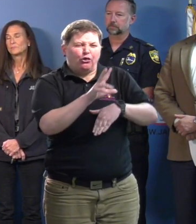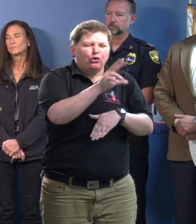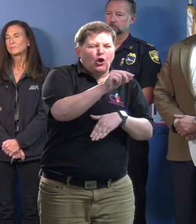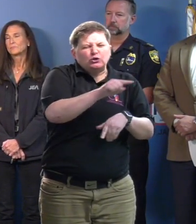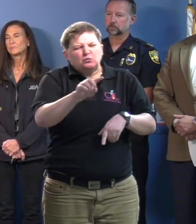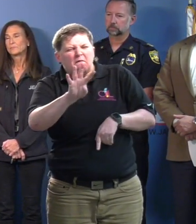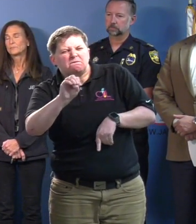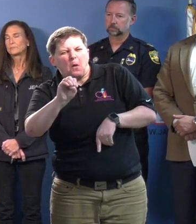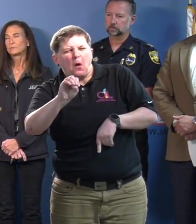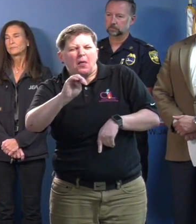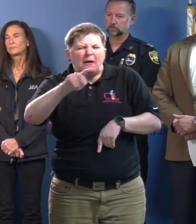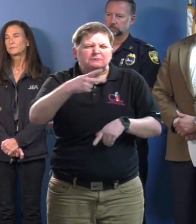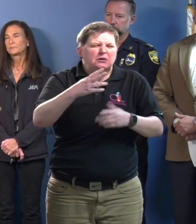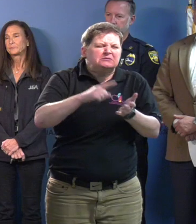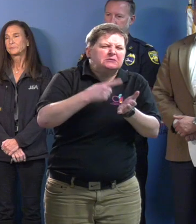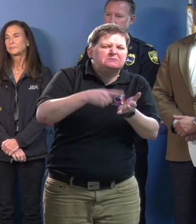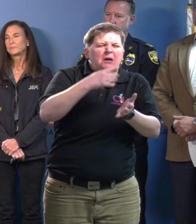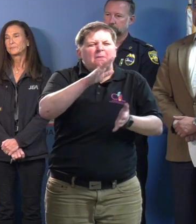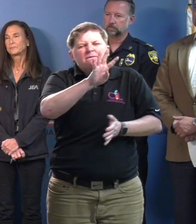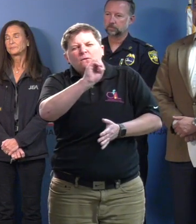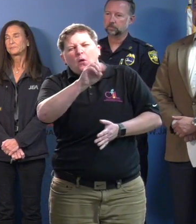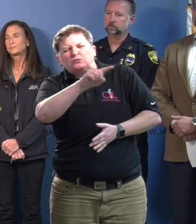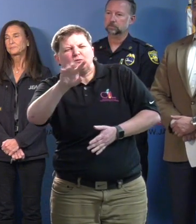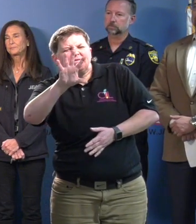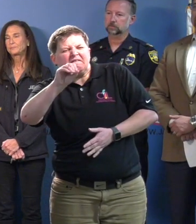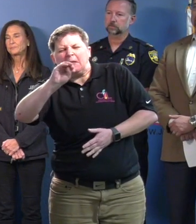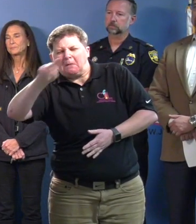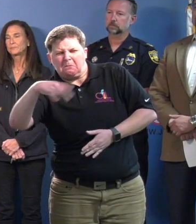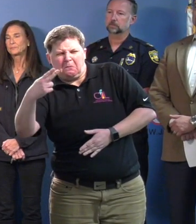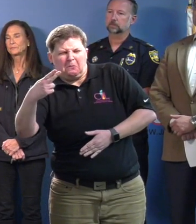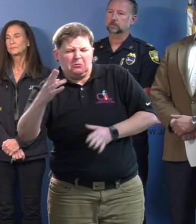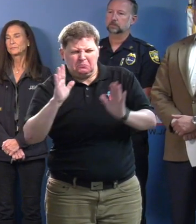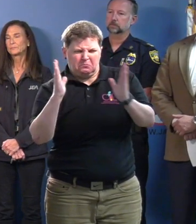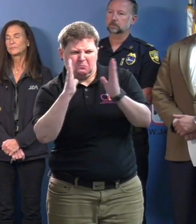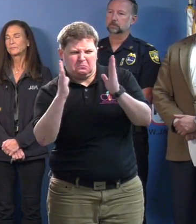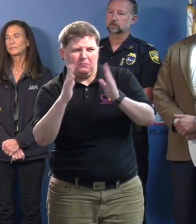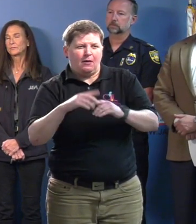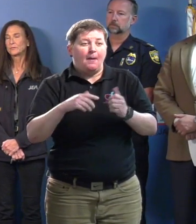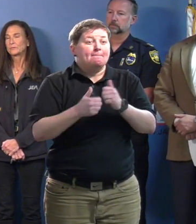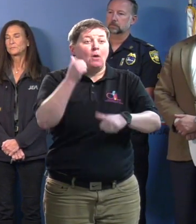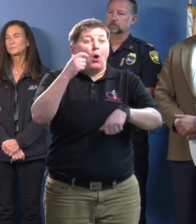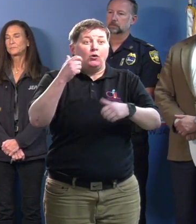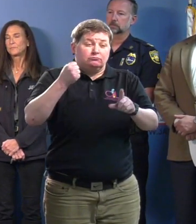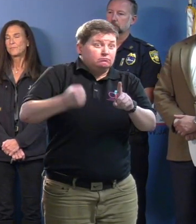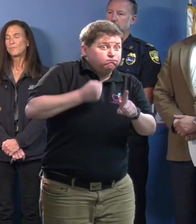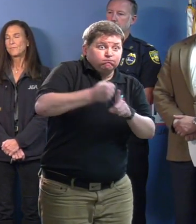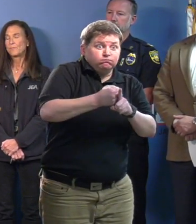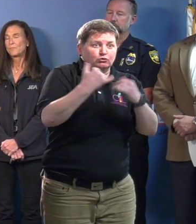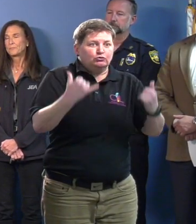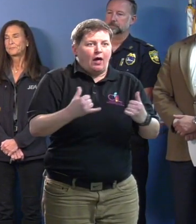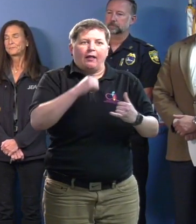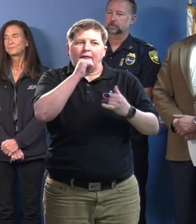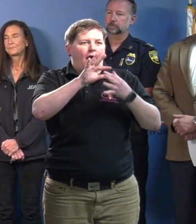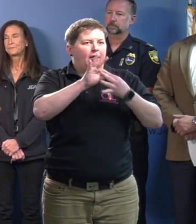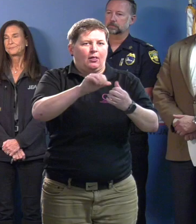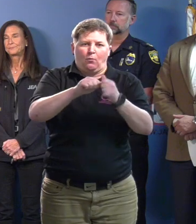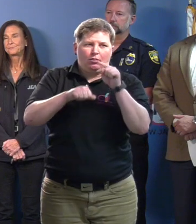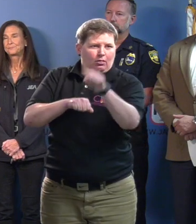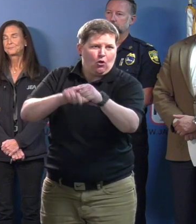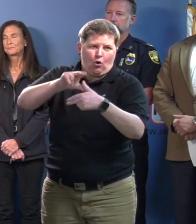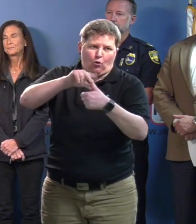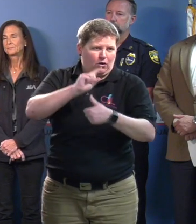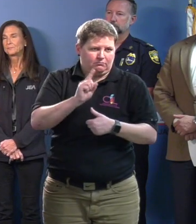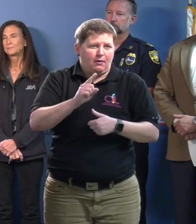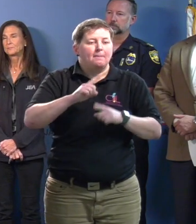Much of the impacts that you've seen so far today, like I said, have not been associated actually with this storm. But we're expecting a rainfall of 1 to